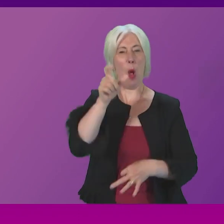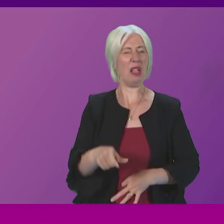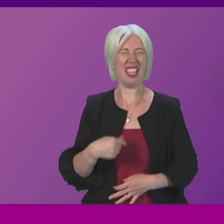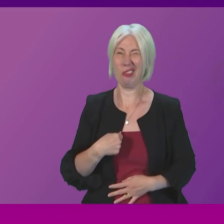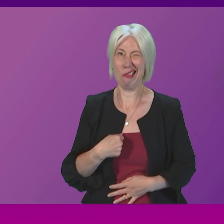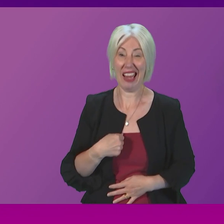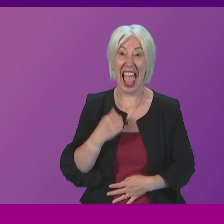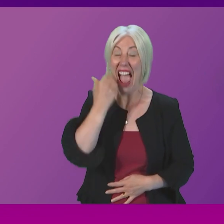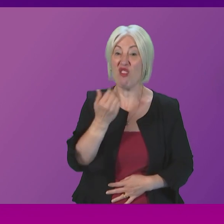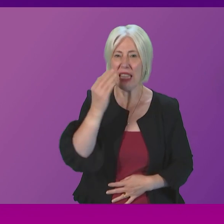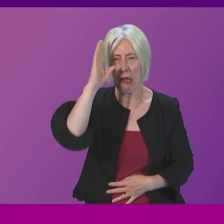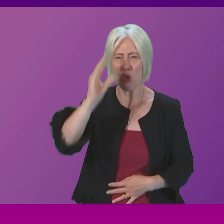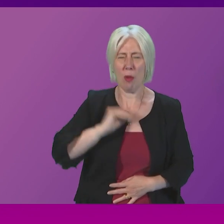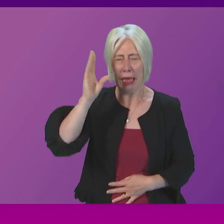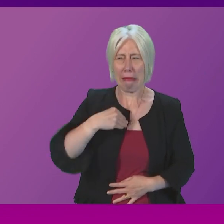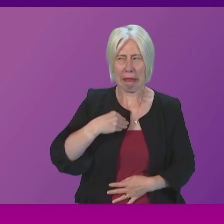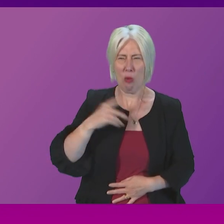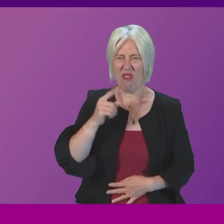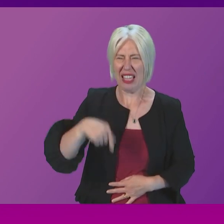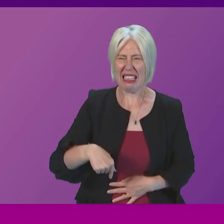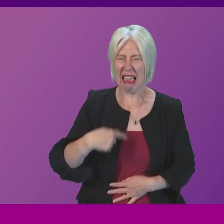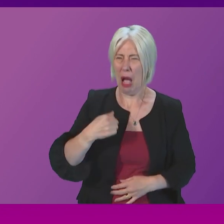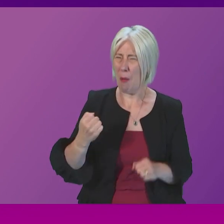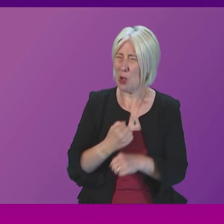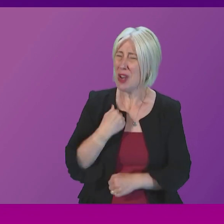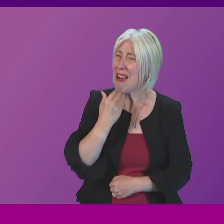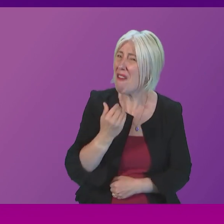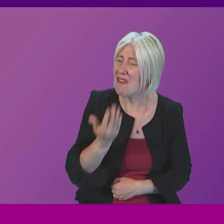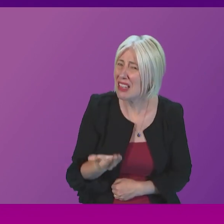I have to remind myself, what am I here? Am I doing enough